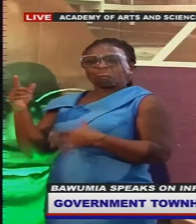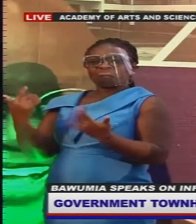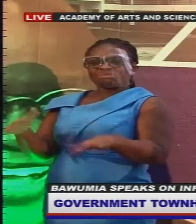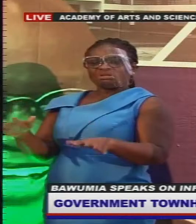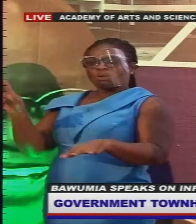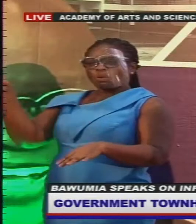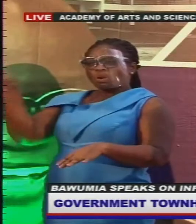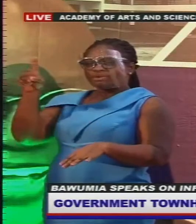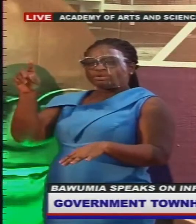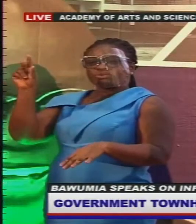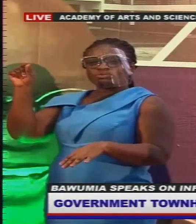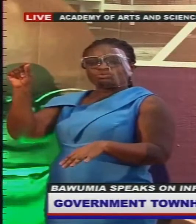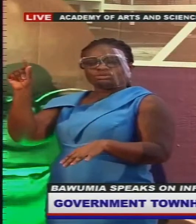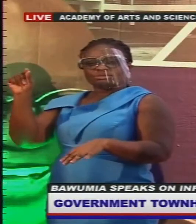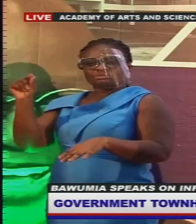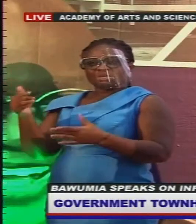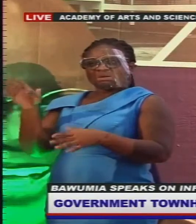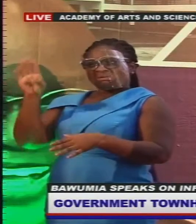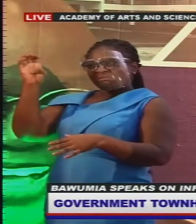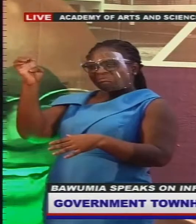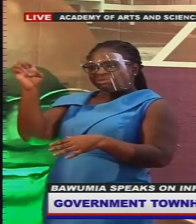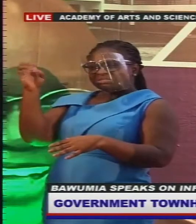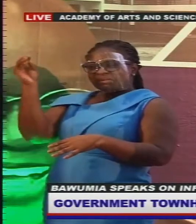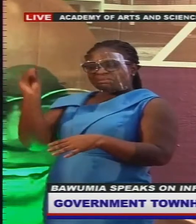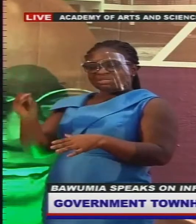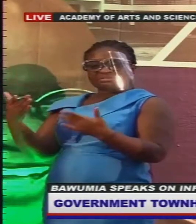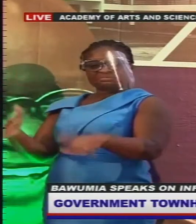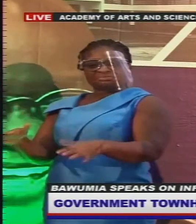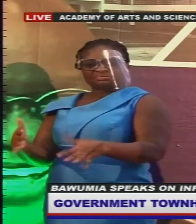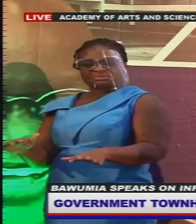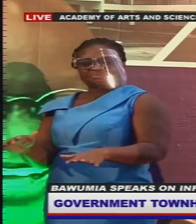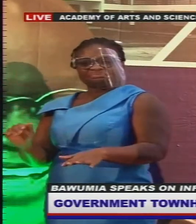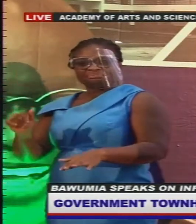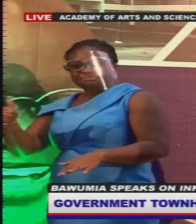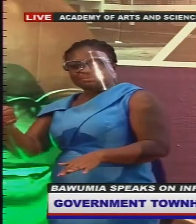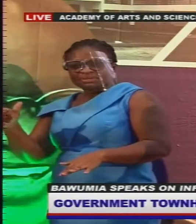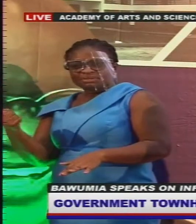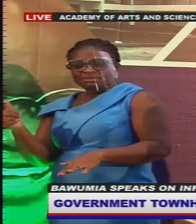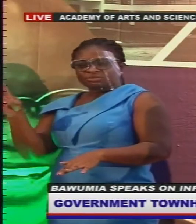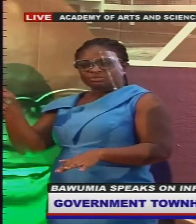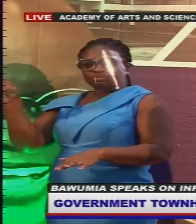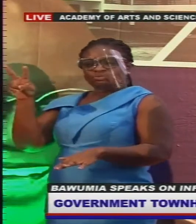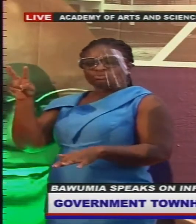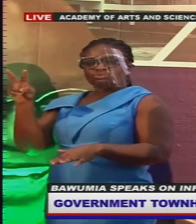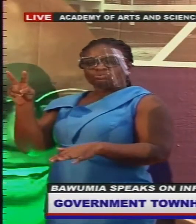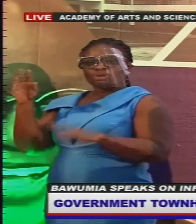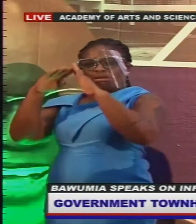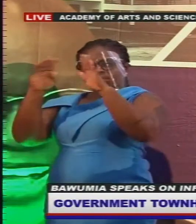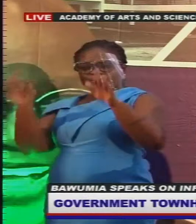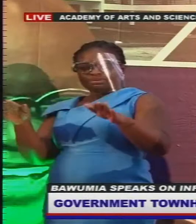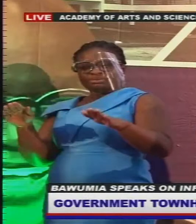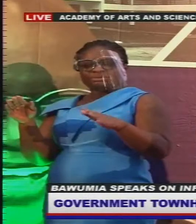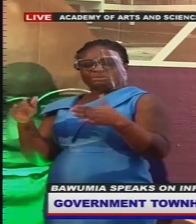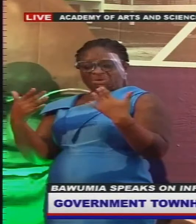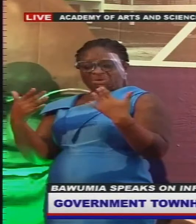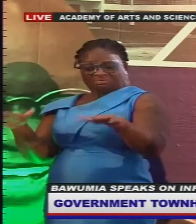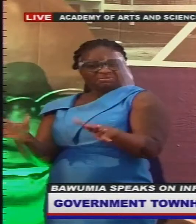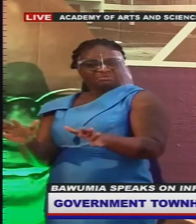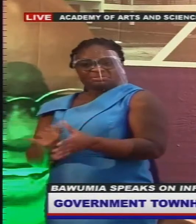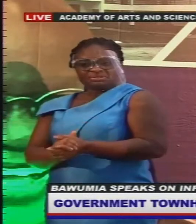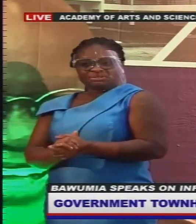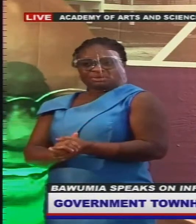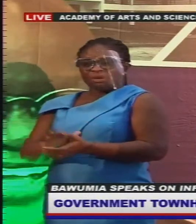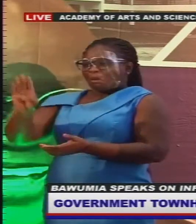housing units, which is 40% complete, and another 2 housing units, which has been completed.